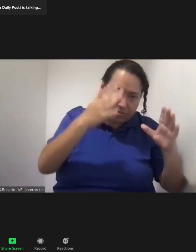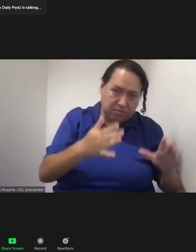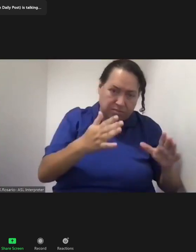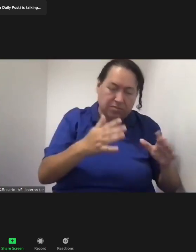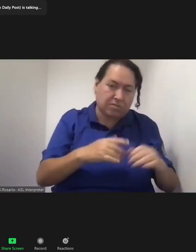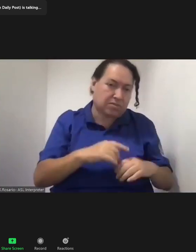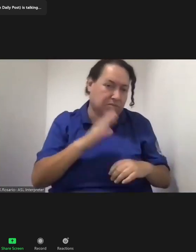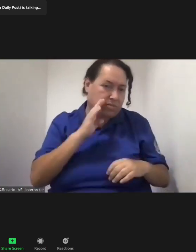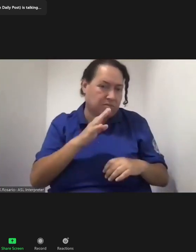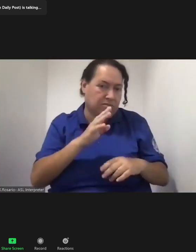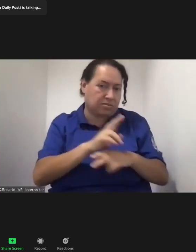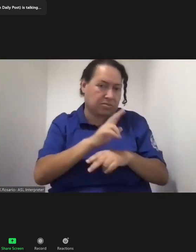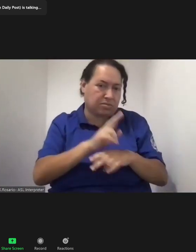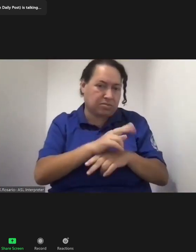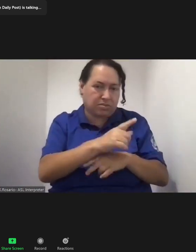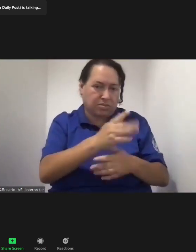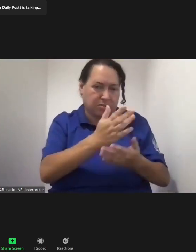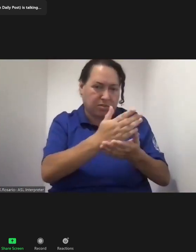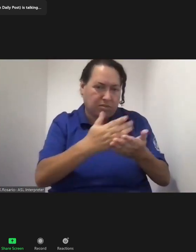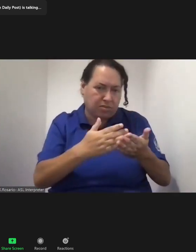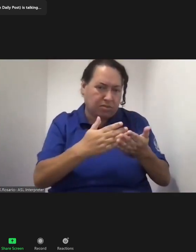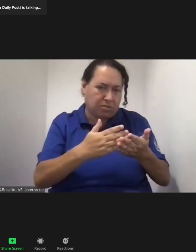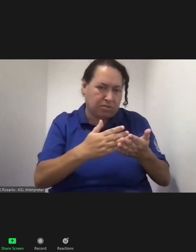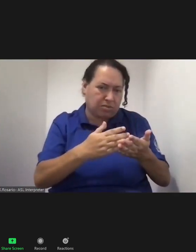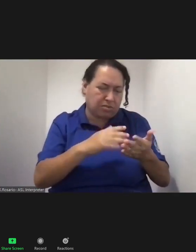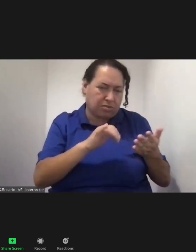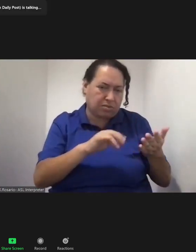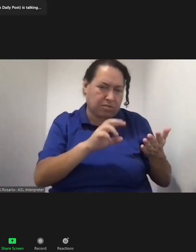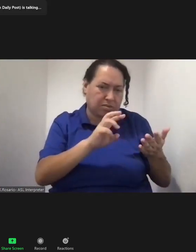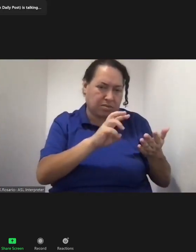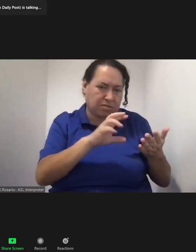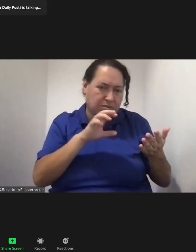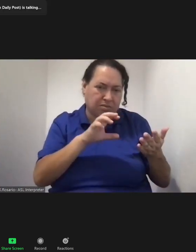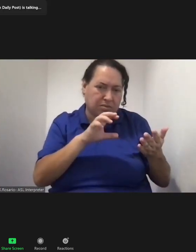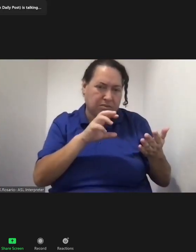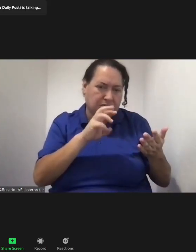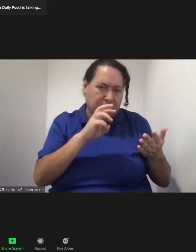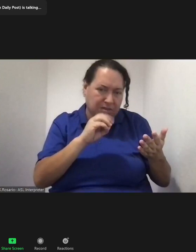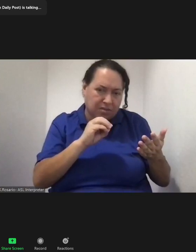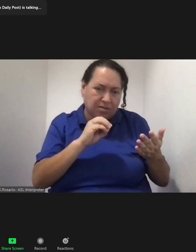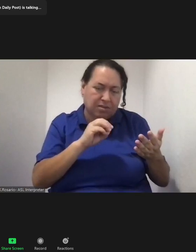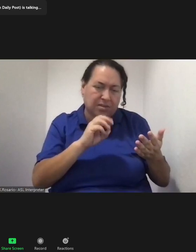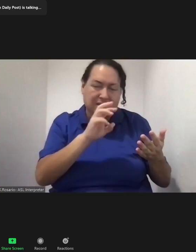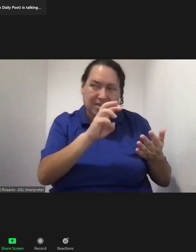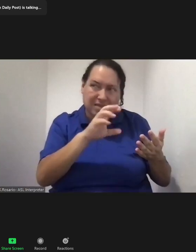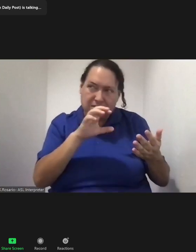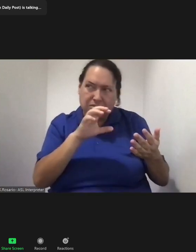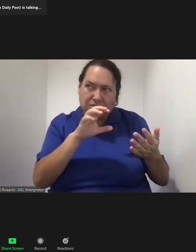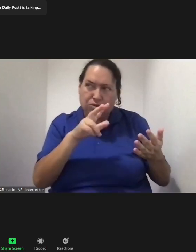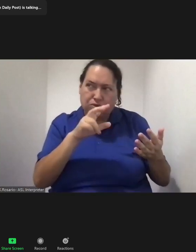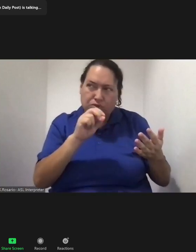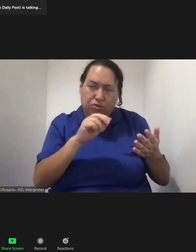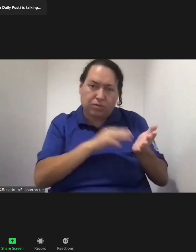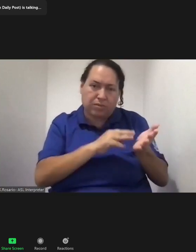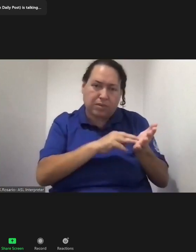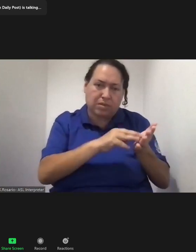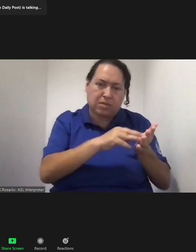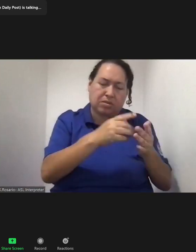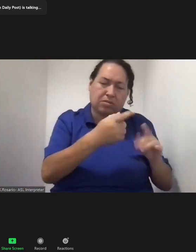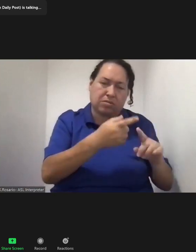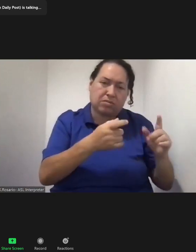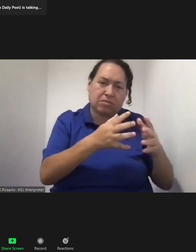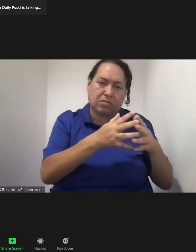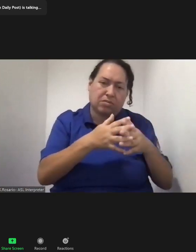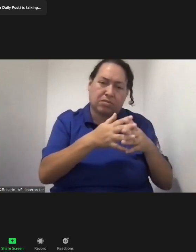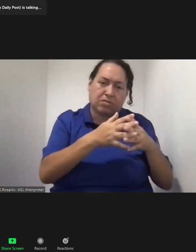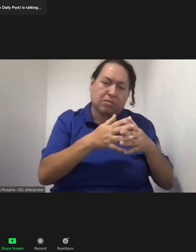you use a portion of the 660 or 630 million from the American Rescue